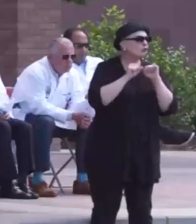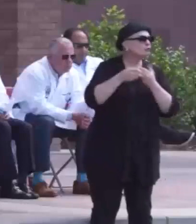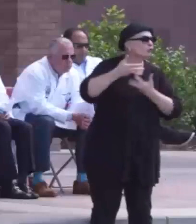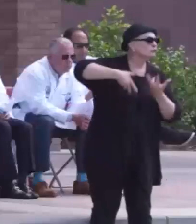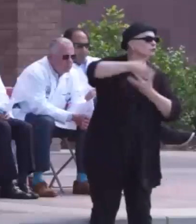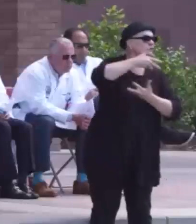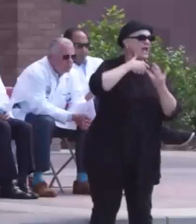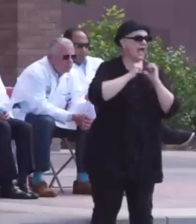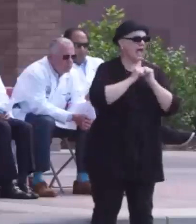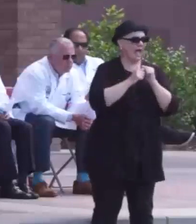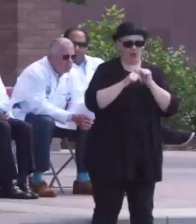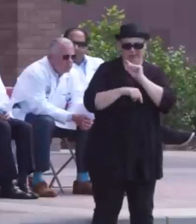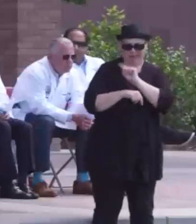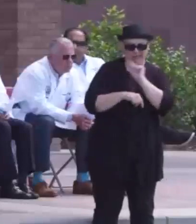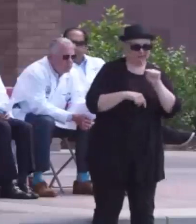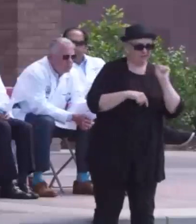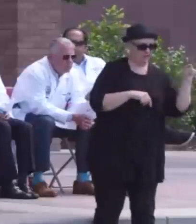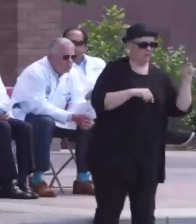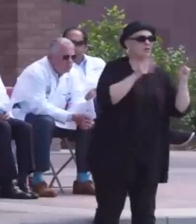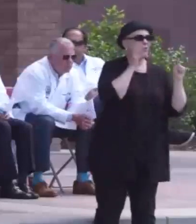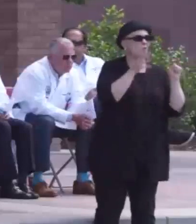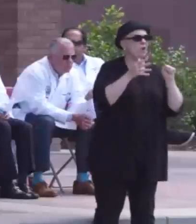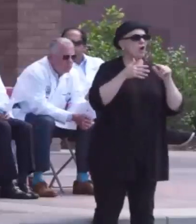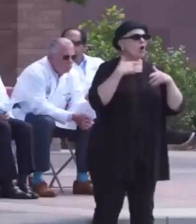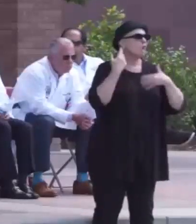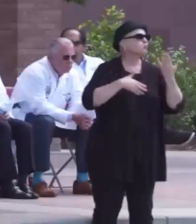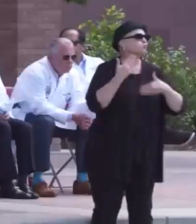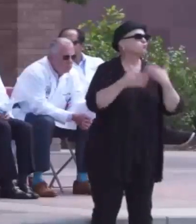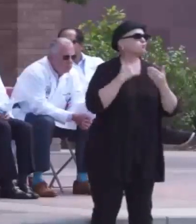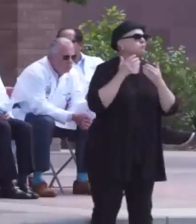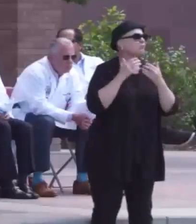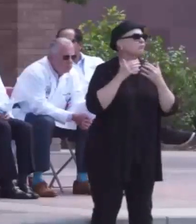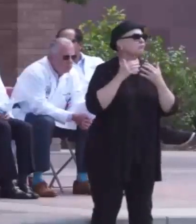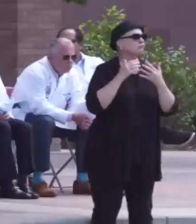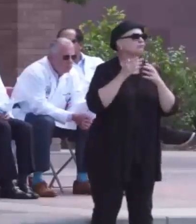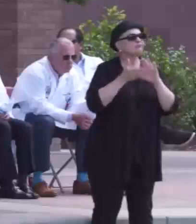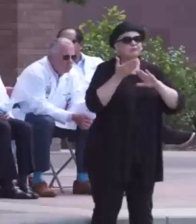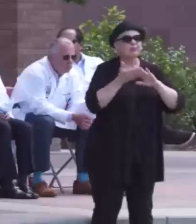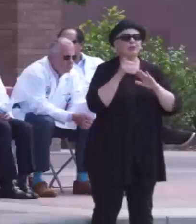society. Isms can be dangerous or they can be